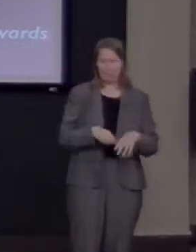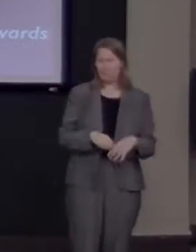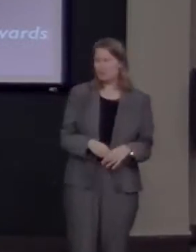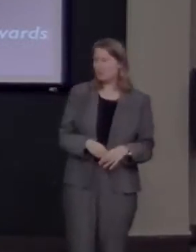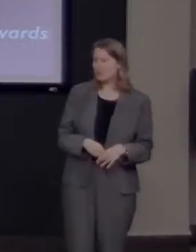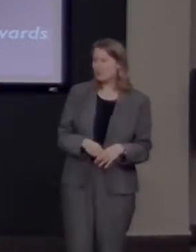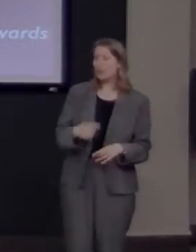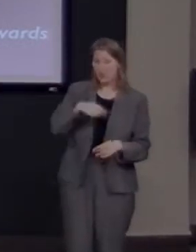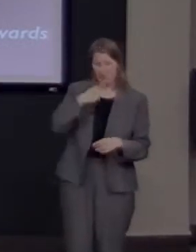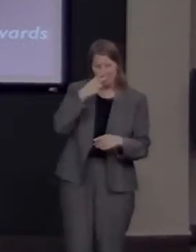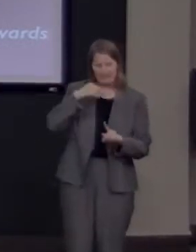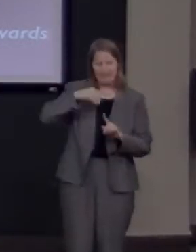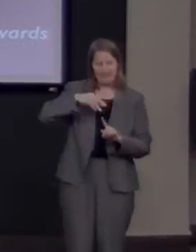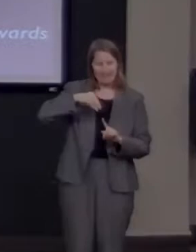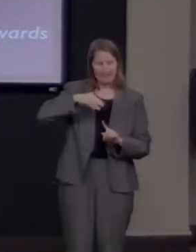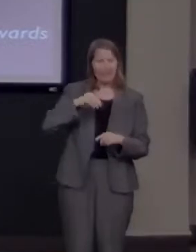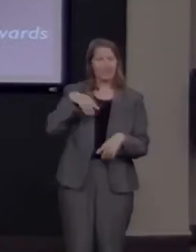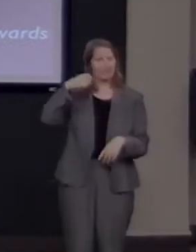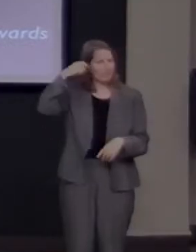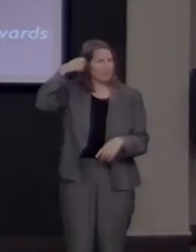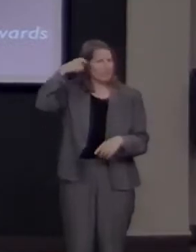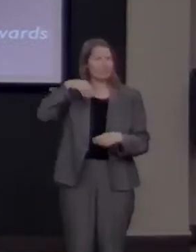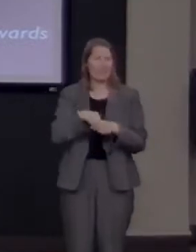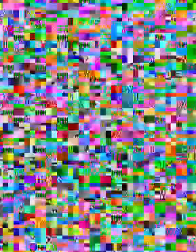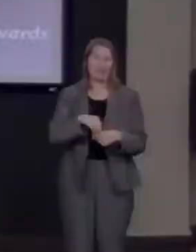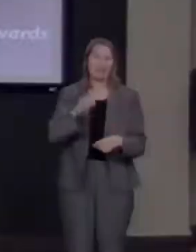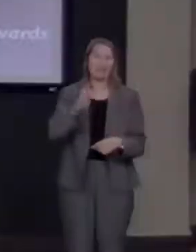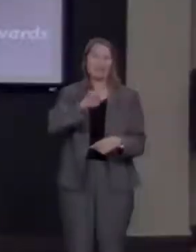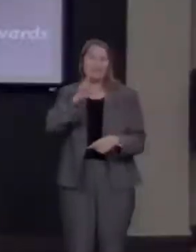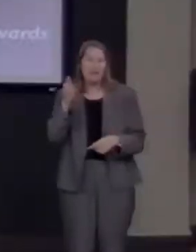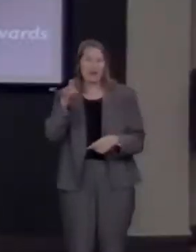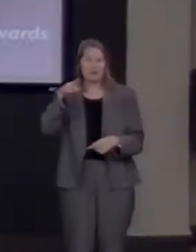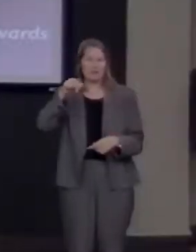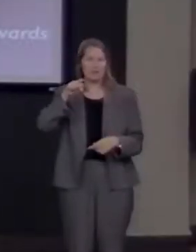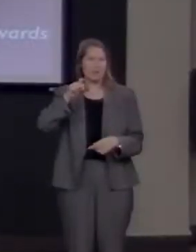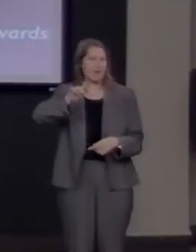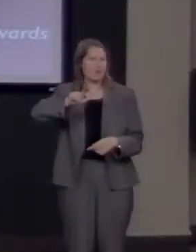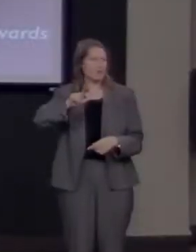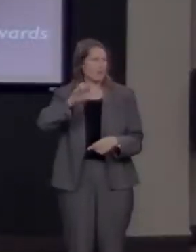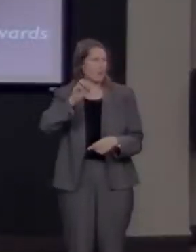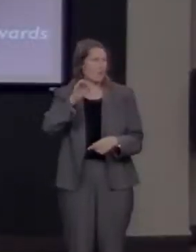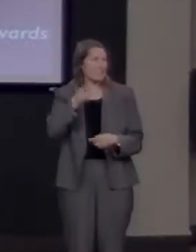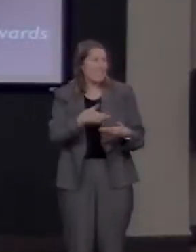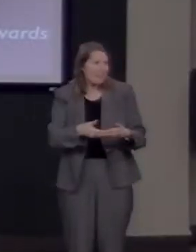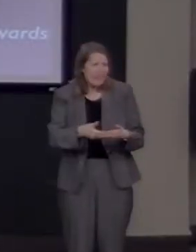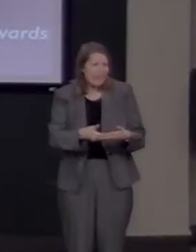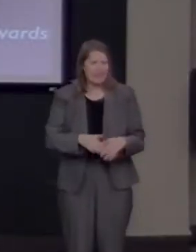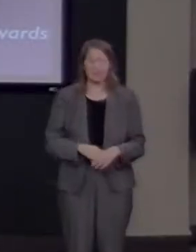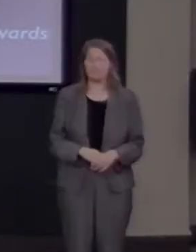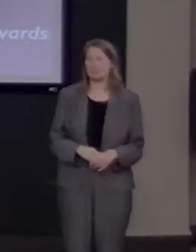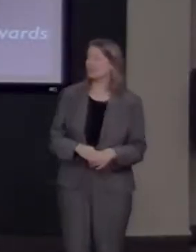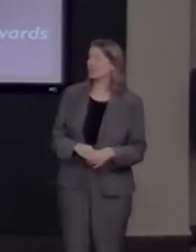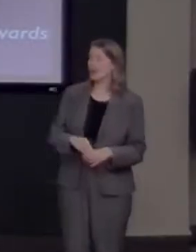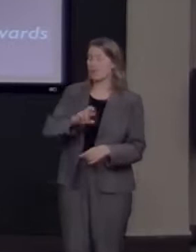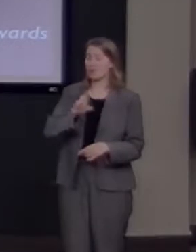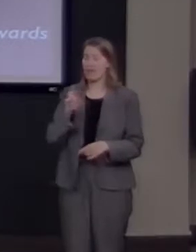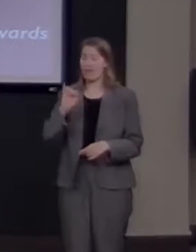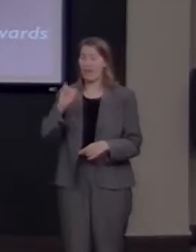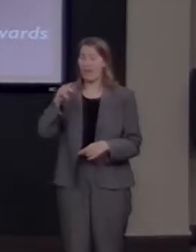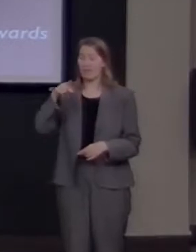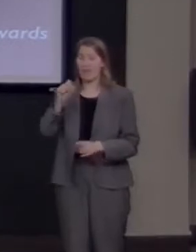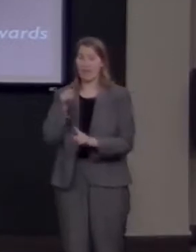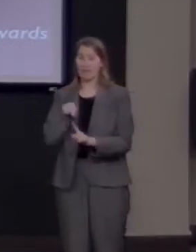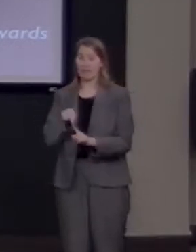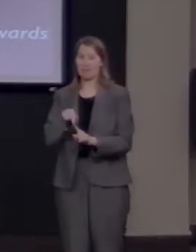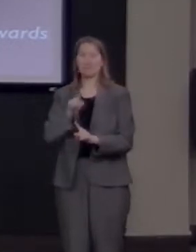you see activations in the right parietal cortex in very young infants as well. So it seems to be that the right IPS is responsive